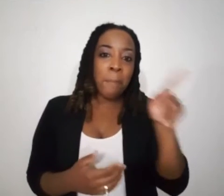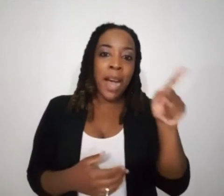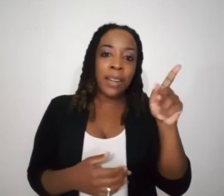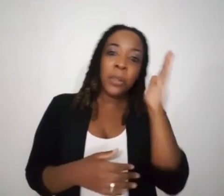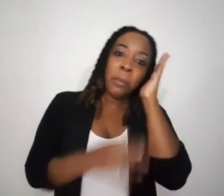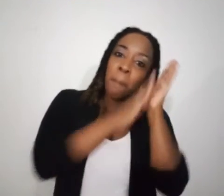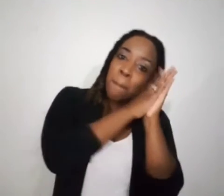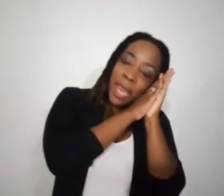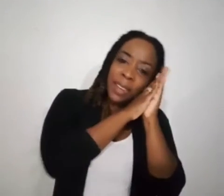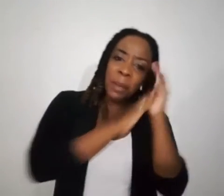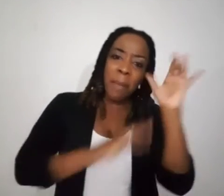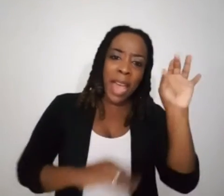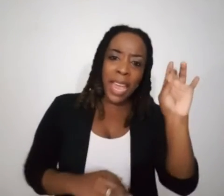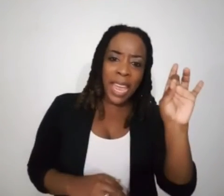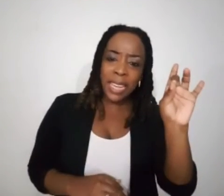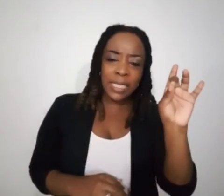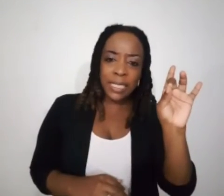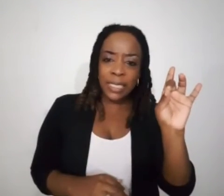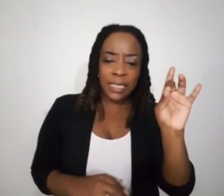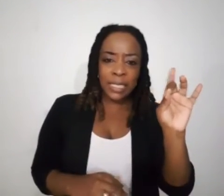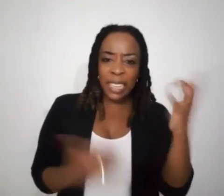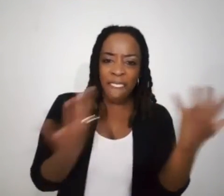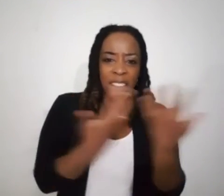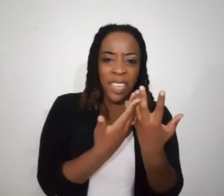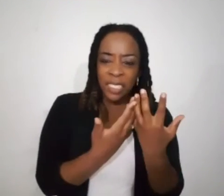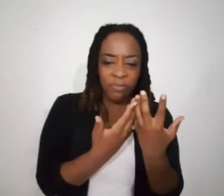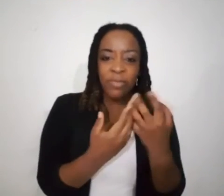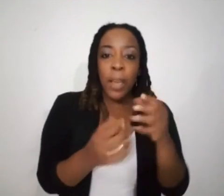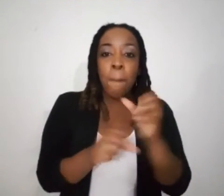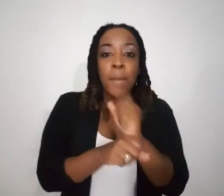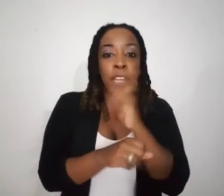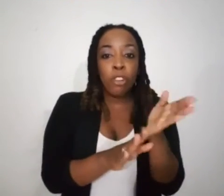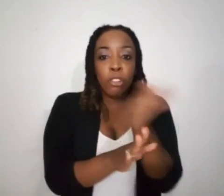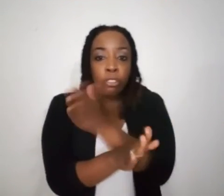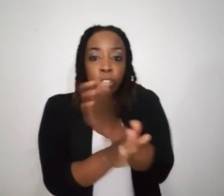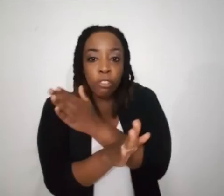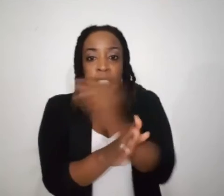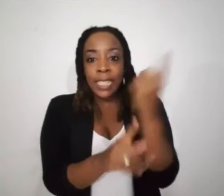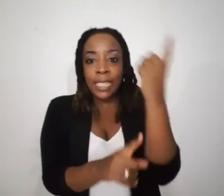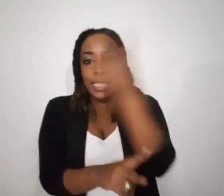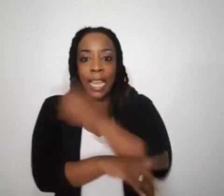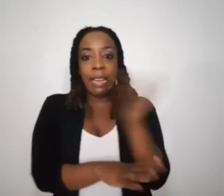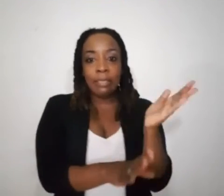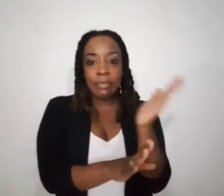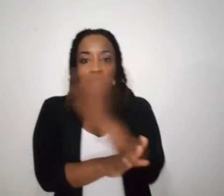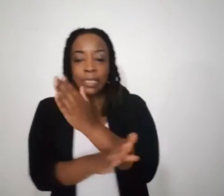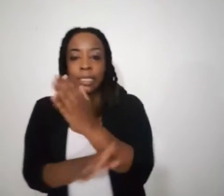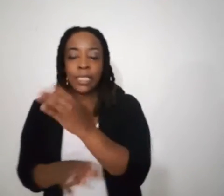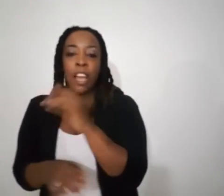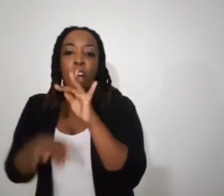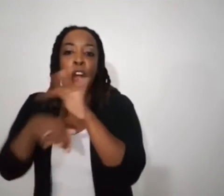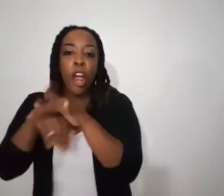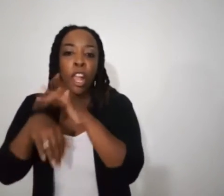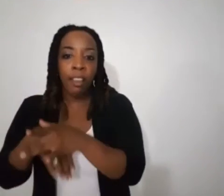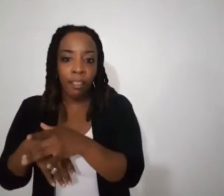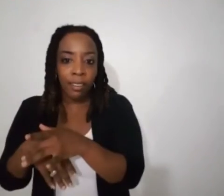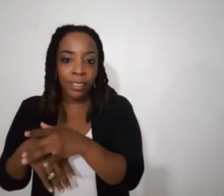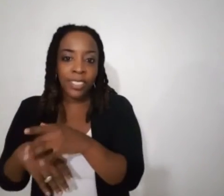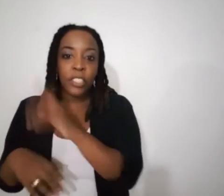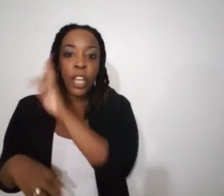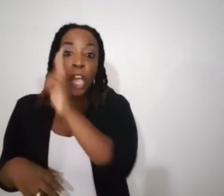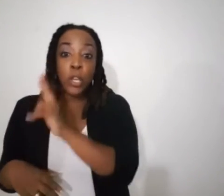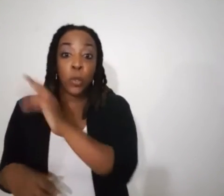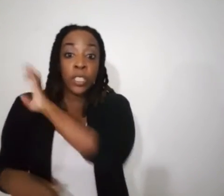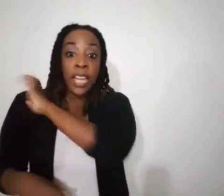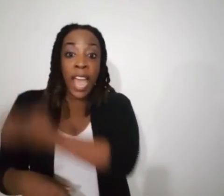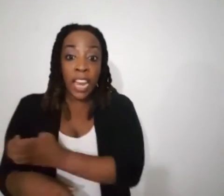nap occurs much earlier in the daytime so that they can use up enough energy again and